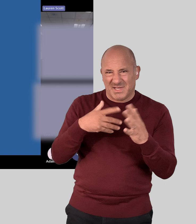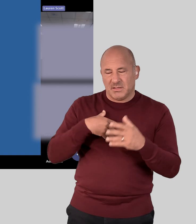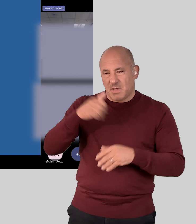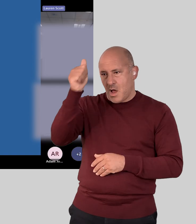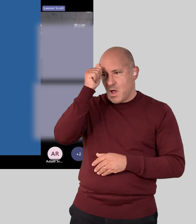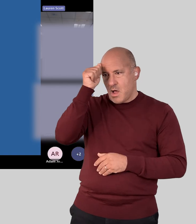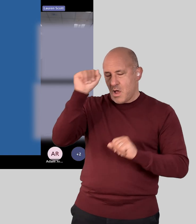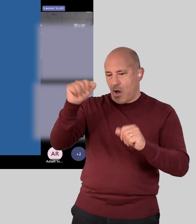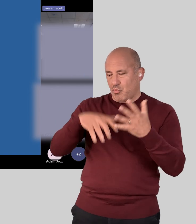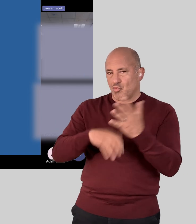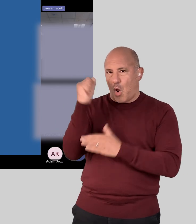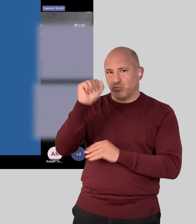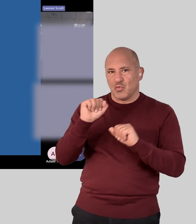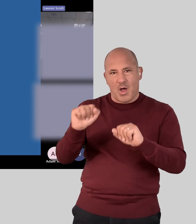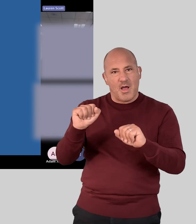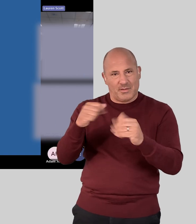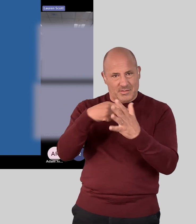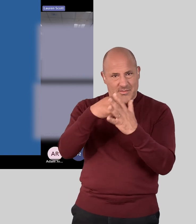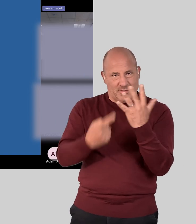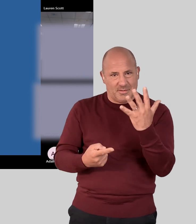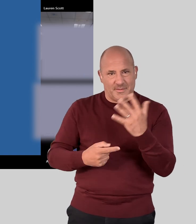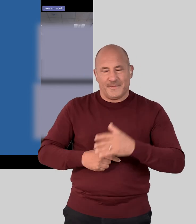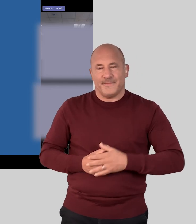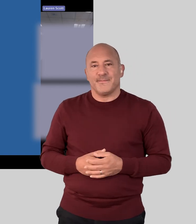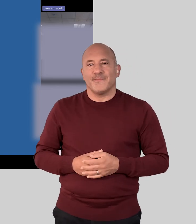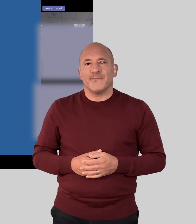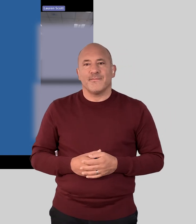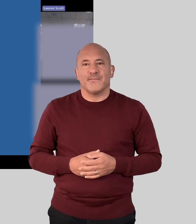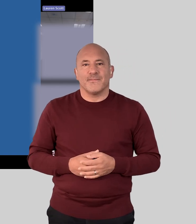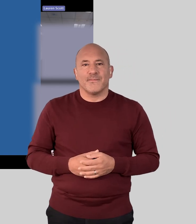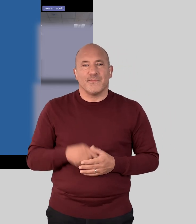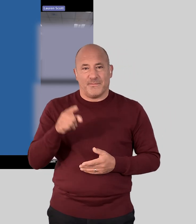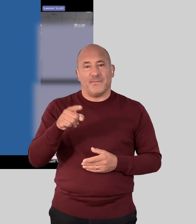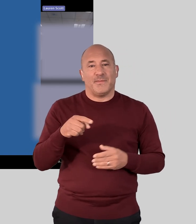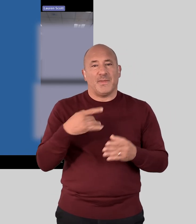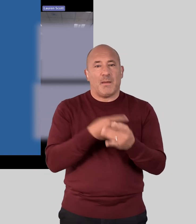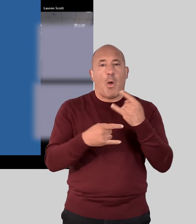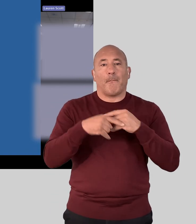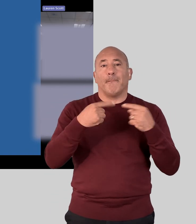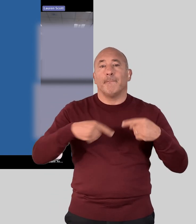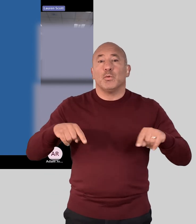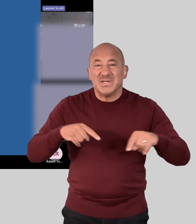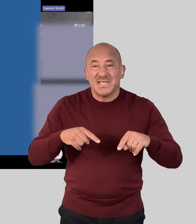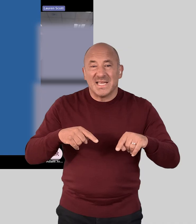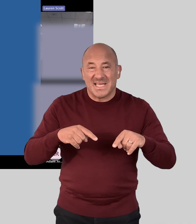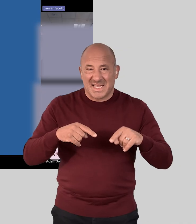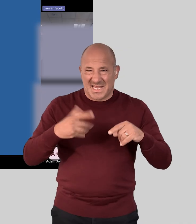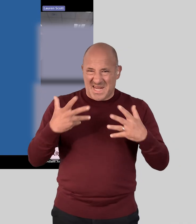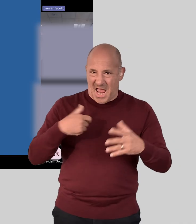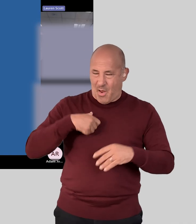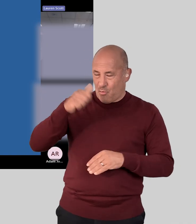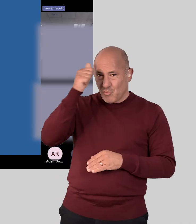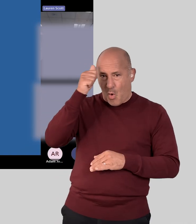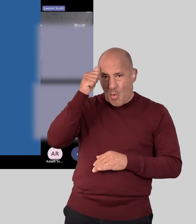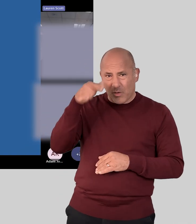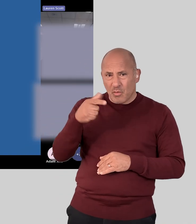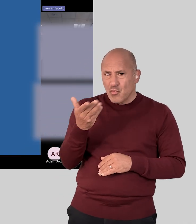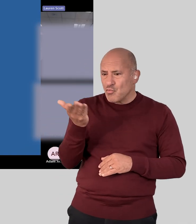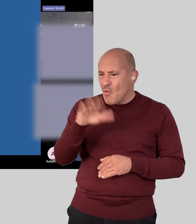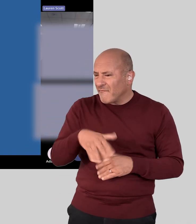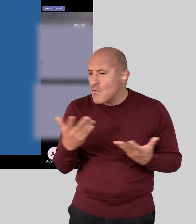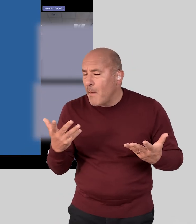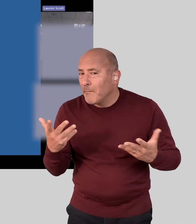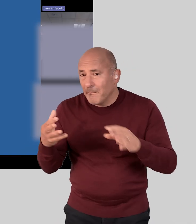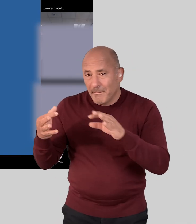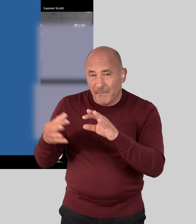this awareness of hip hop culture. And hip hop music kind of what we understand hip hop music to be